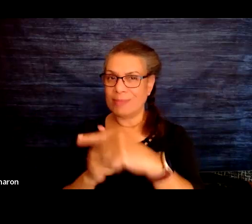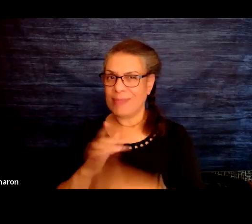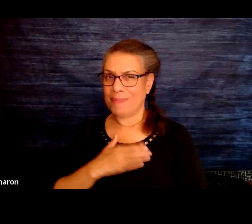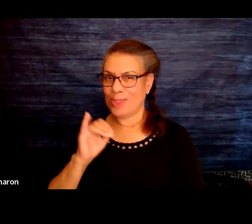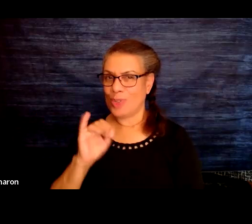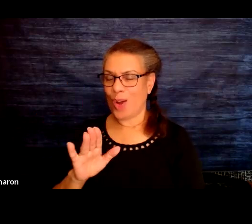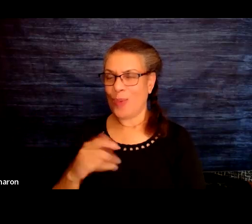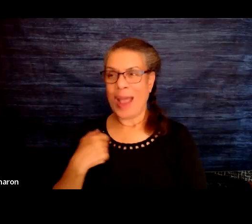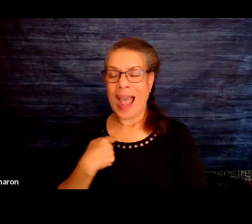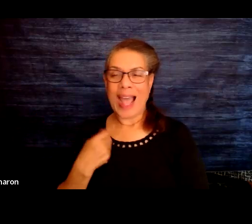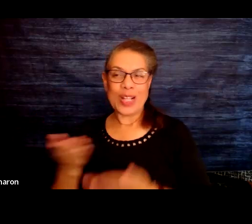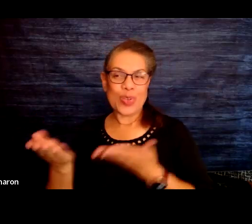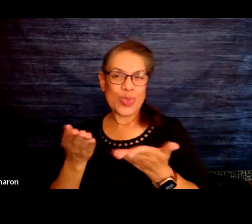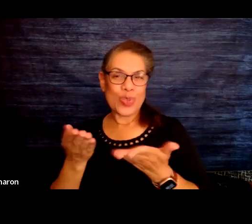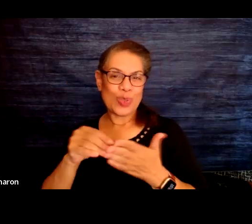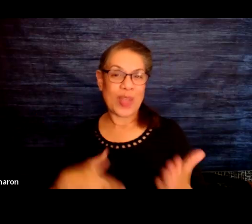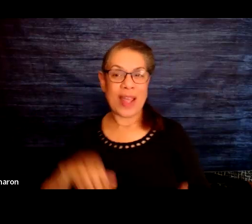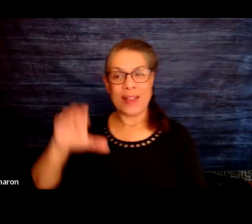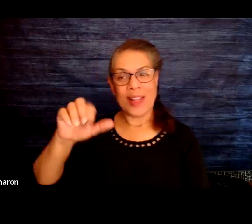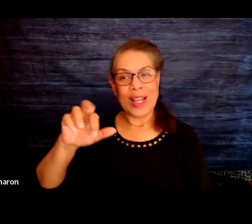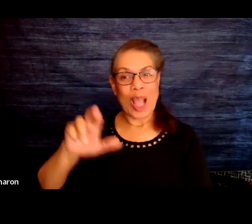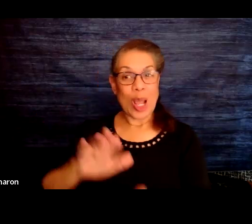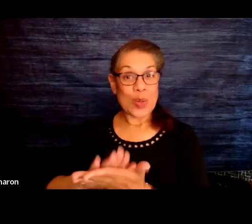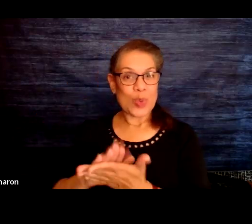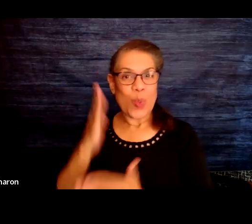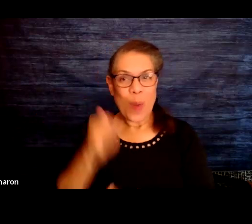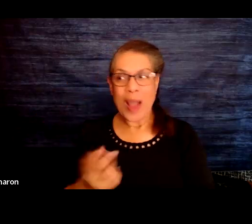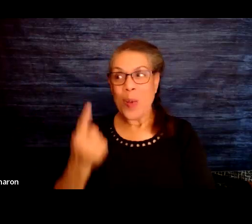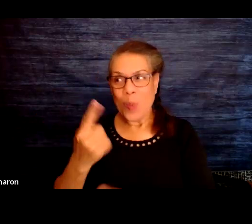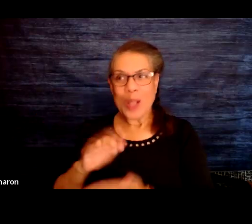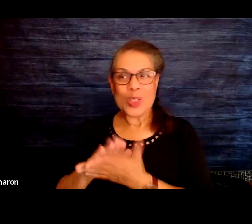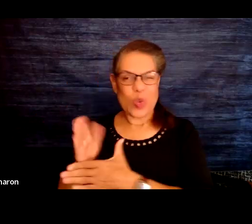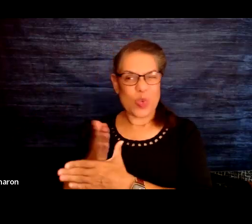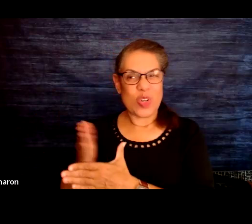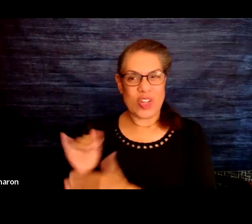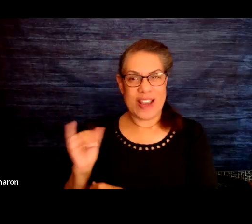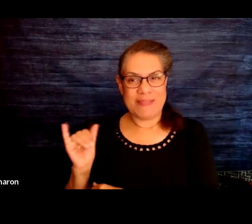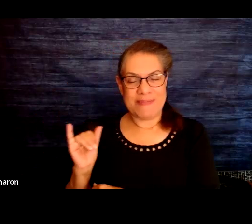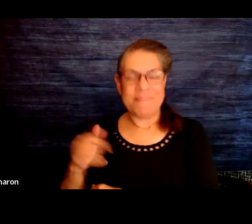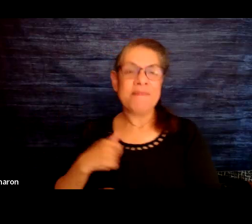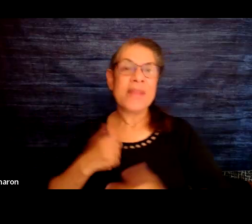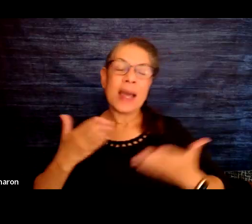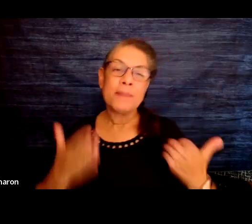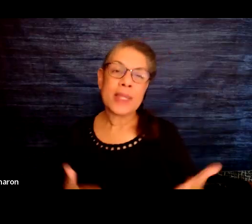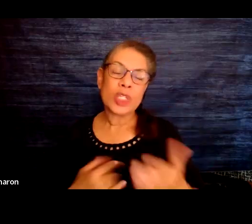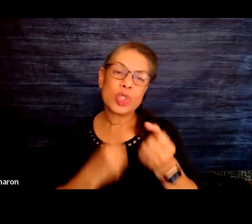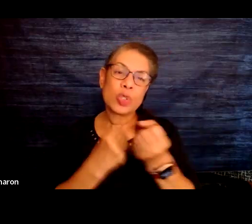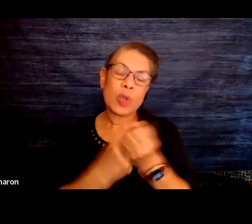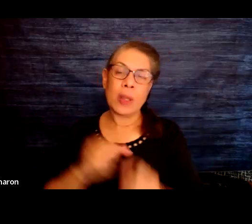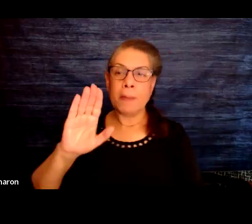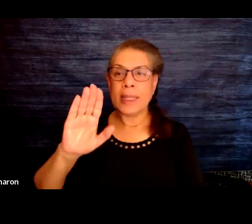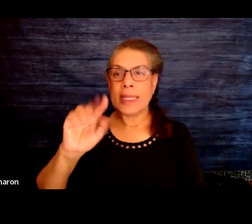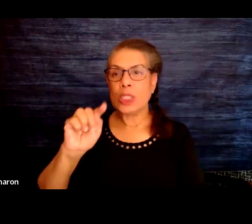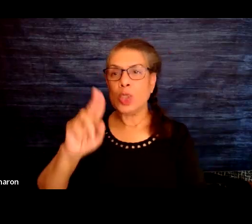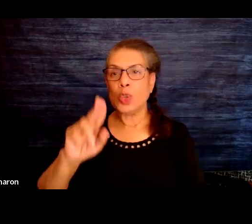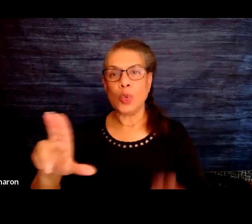I also get to serve students at the Carter School as we share space. I'm here to speak in support of the BTU's